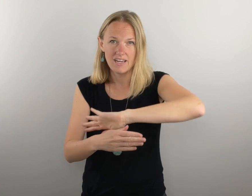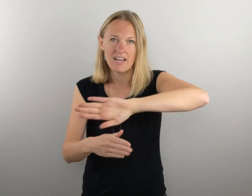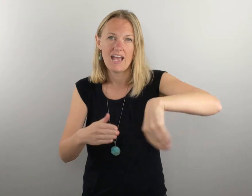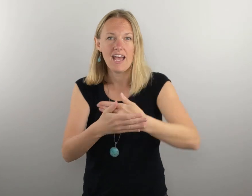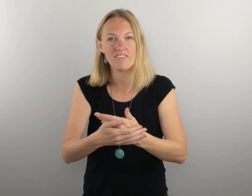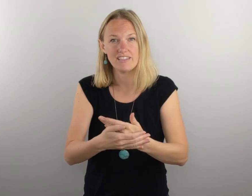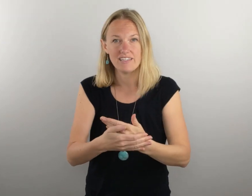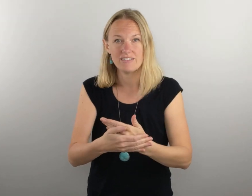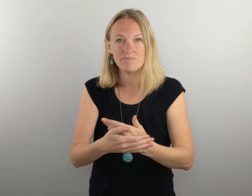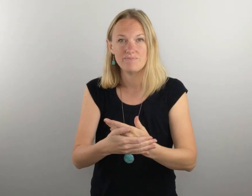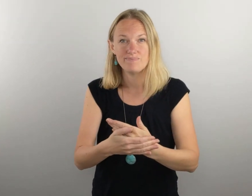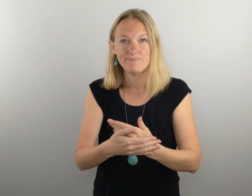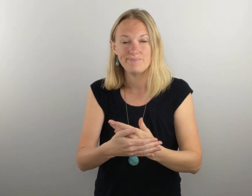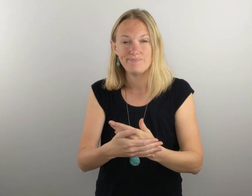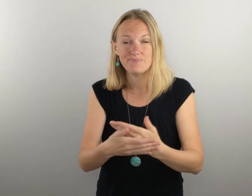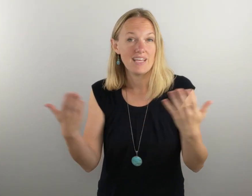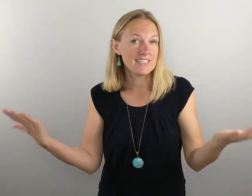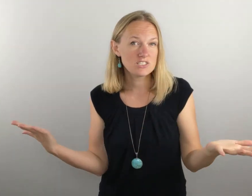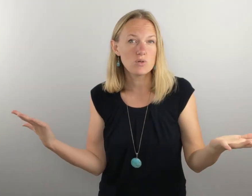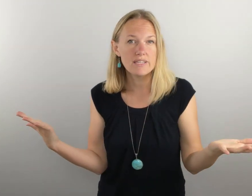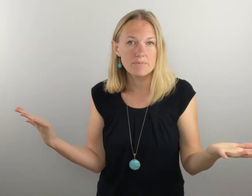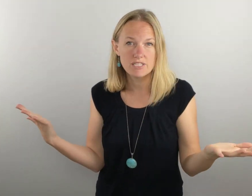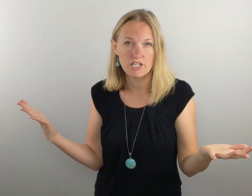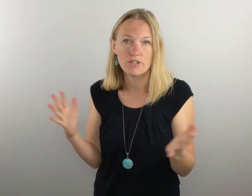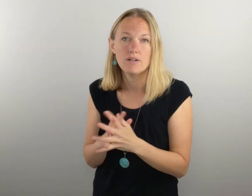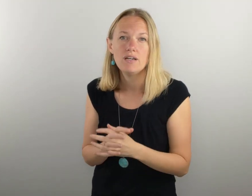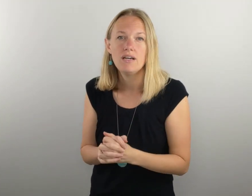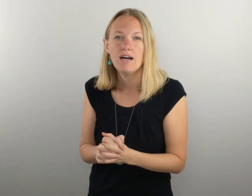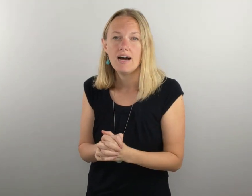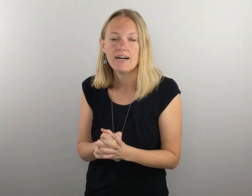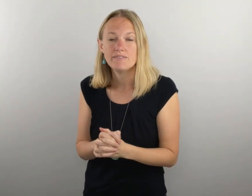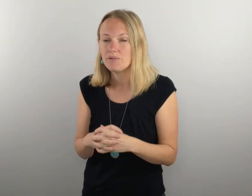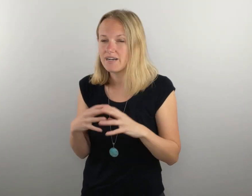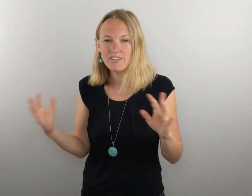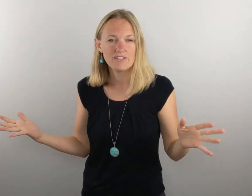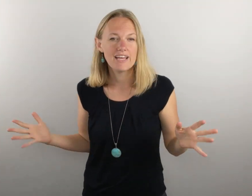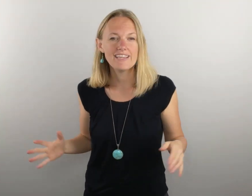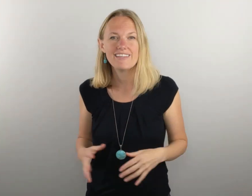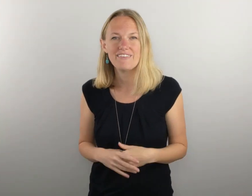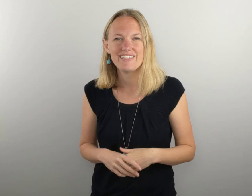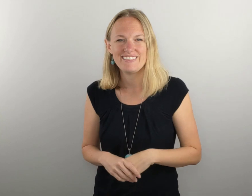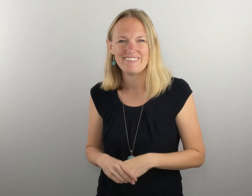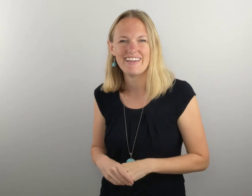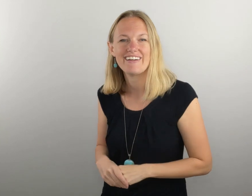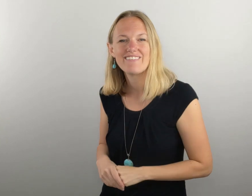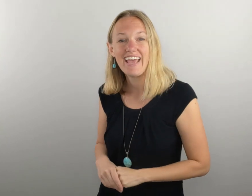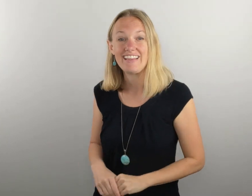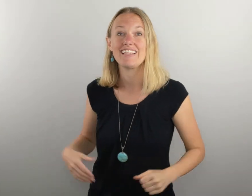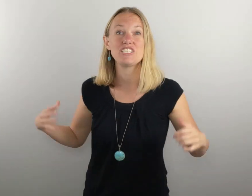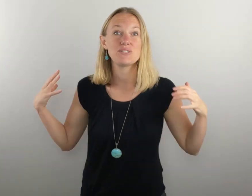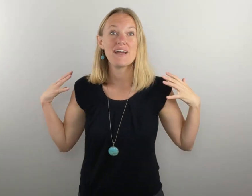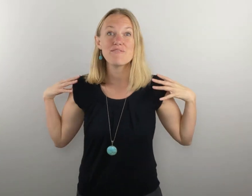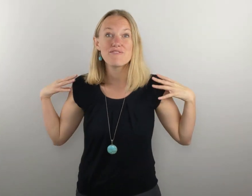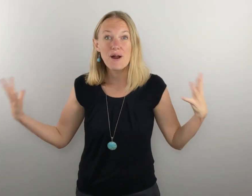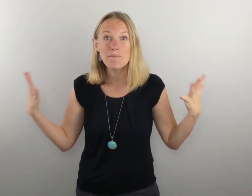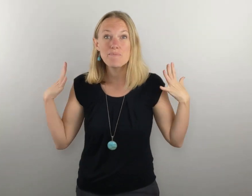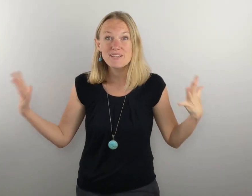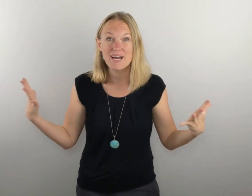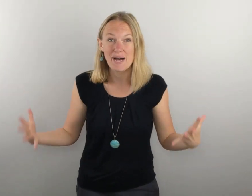working everything. Okay, it's totally up to you. Whatever you like, you can do there. Okay, let's try it from the top,